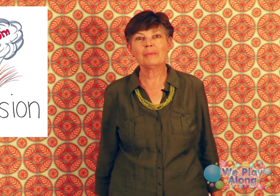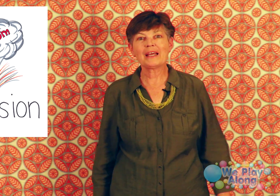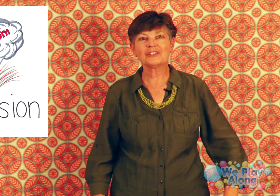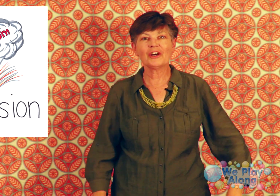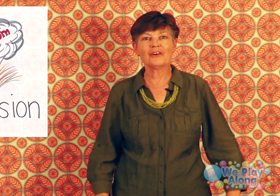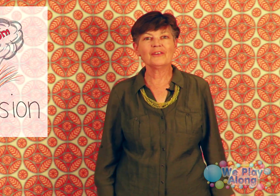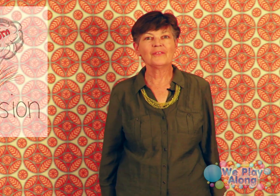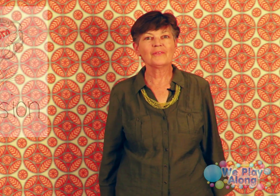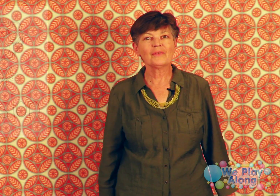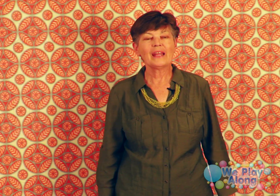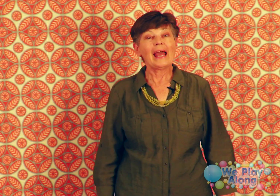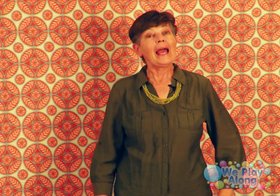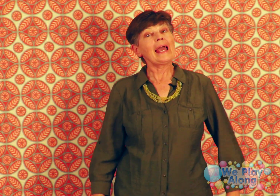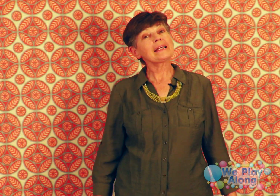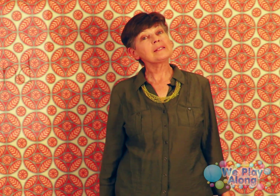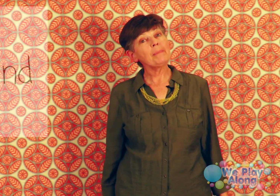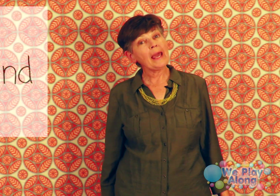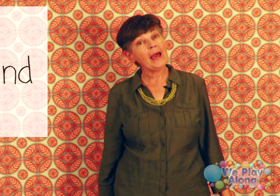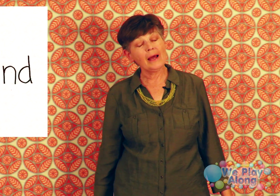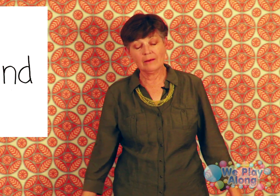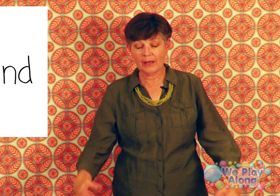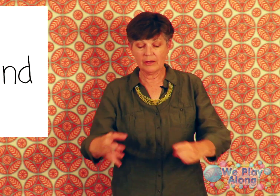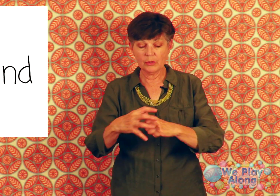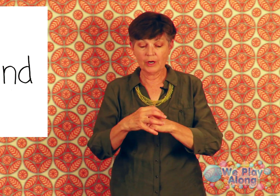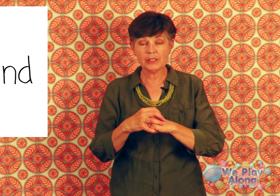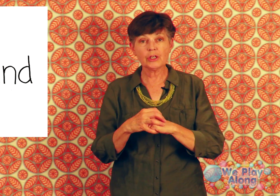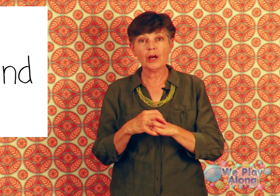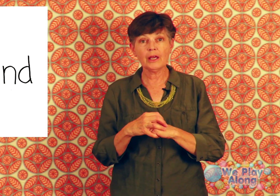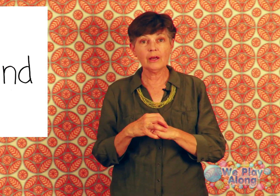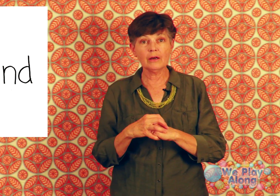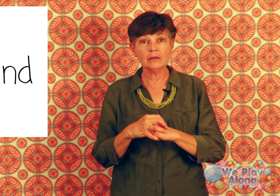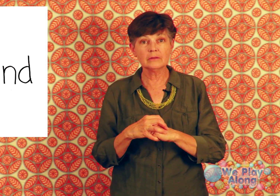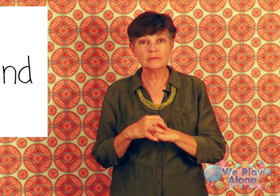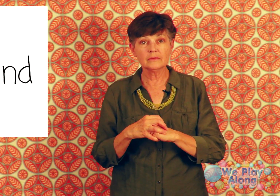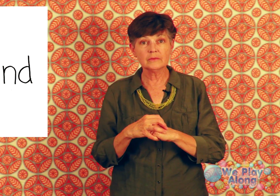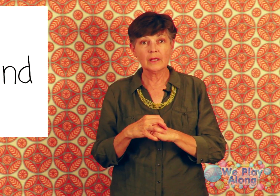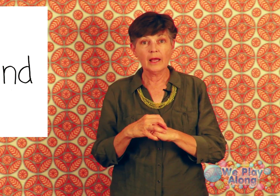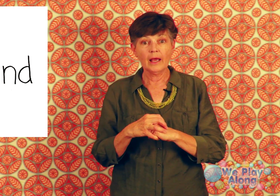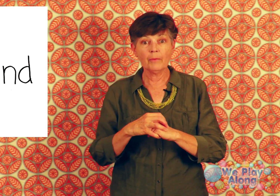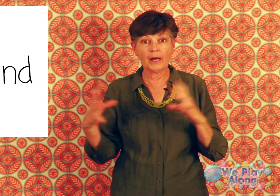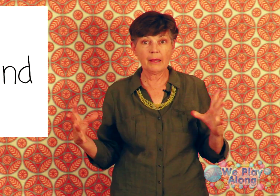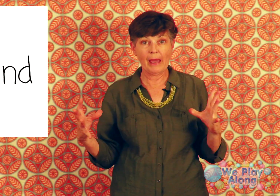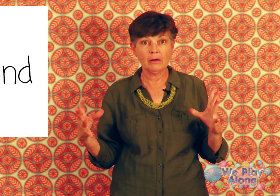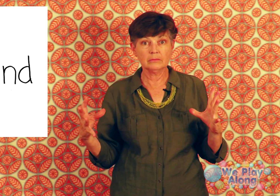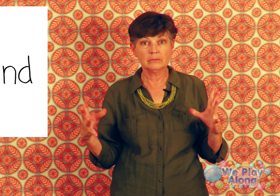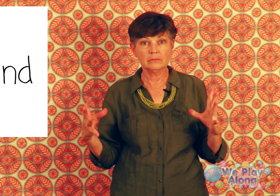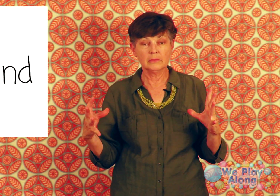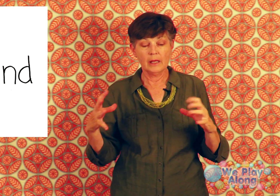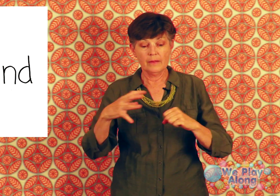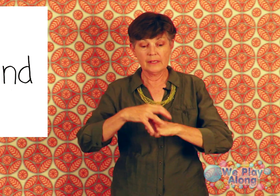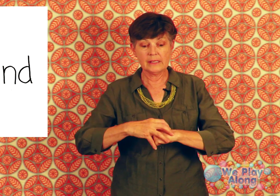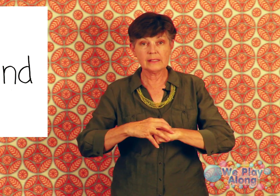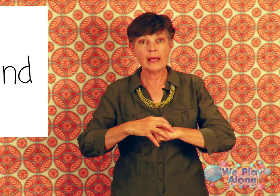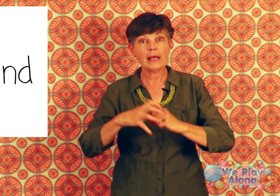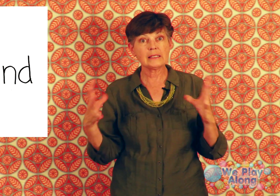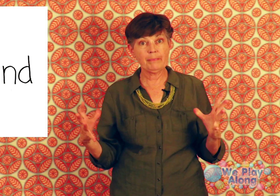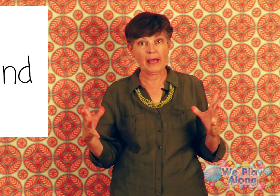make a tunnel. Expand. Okay, so we're going to start here, and we're going to come out. This is